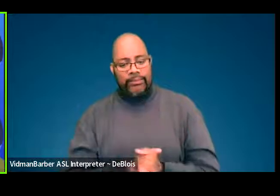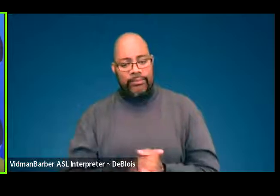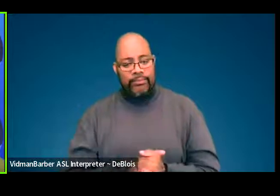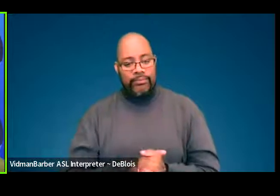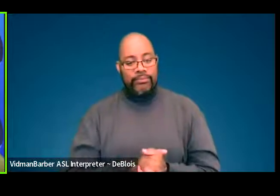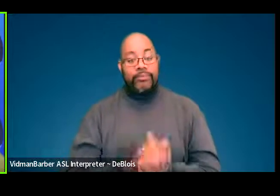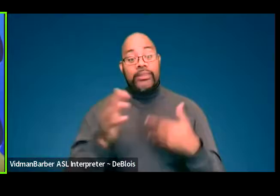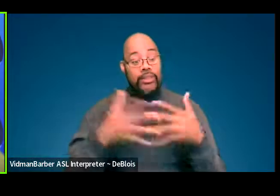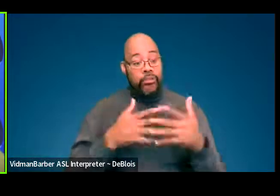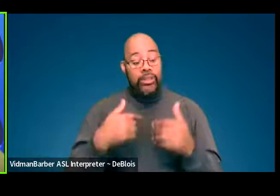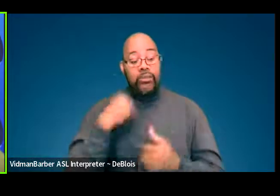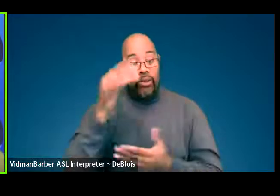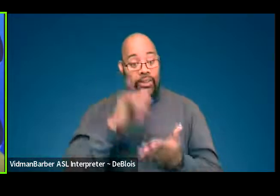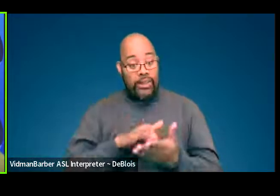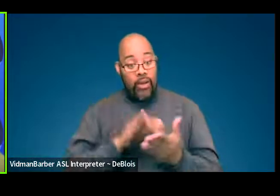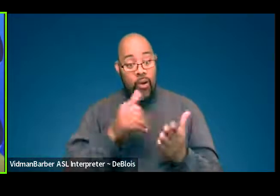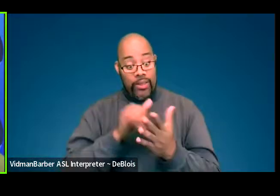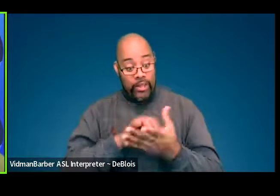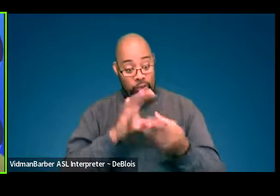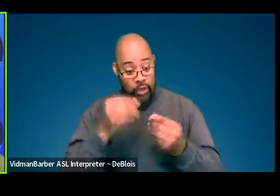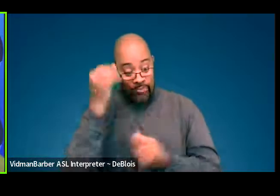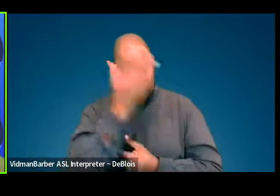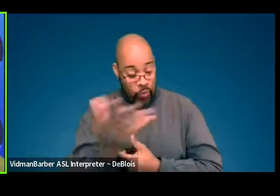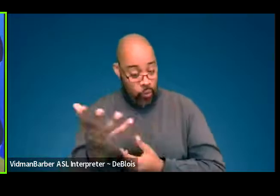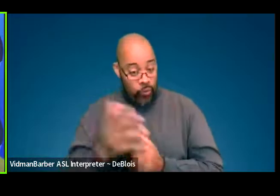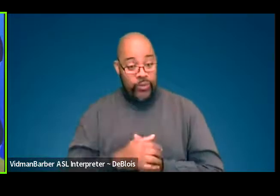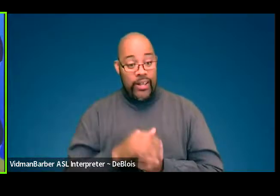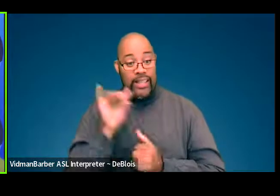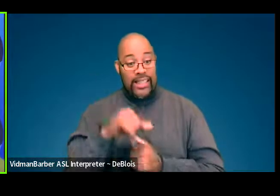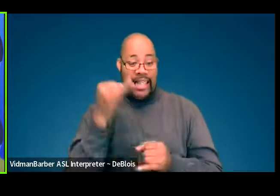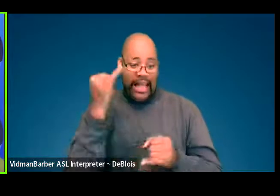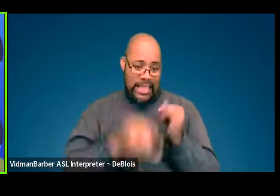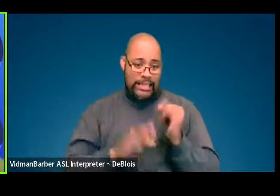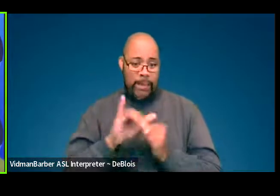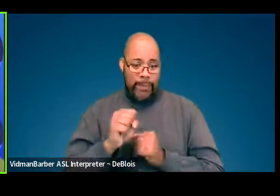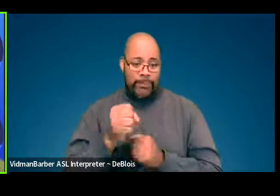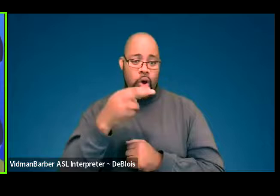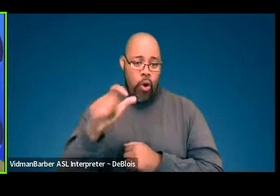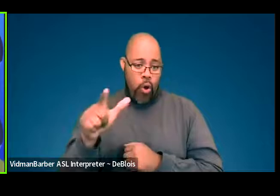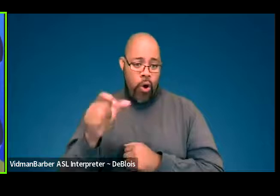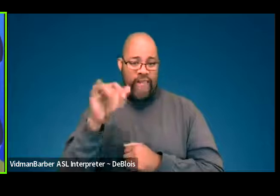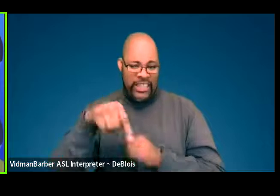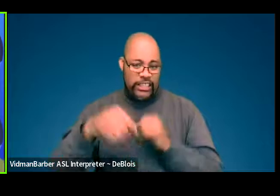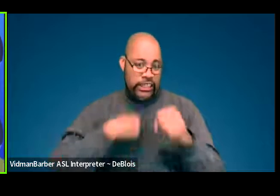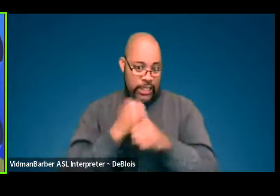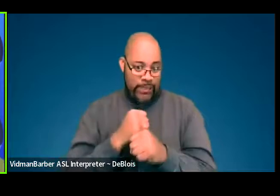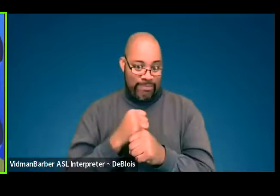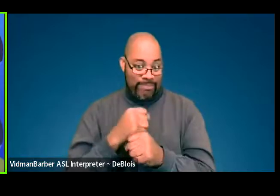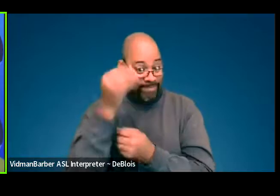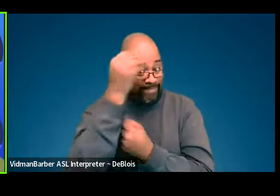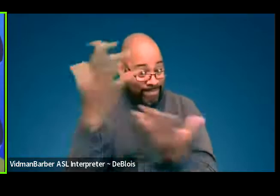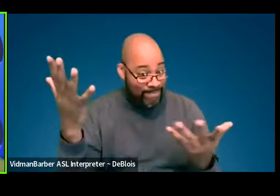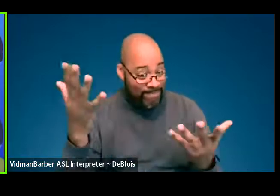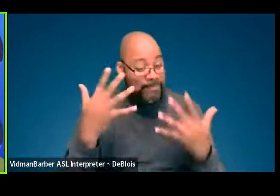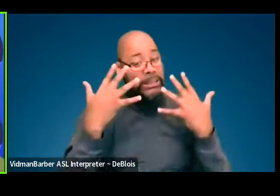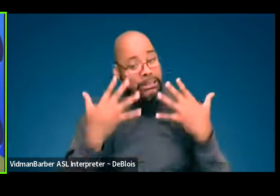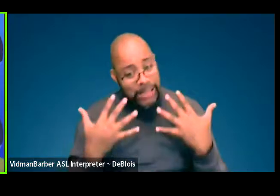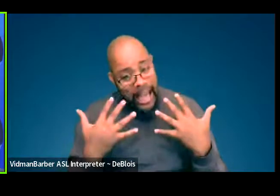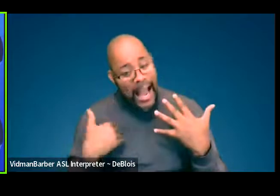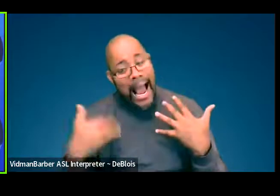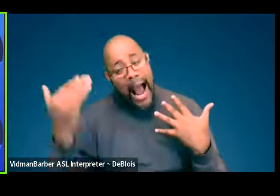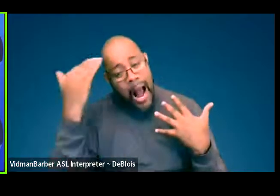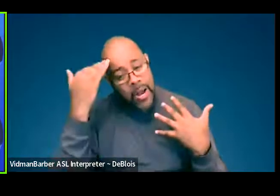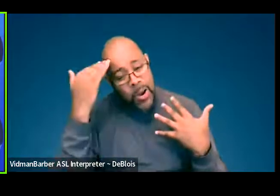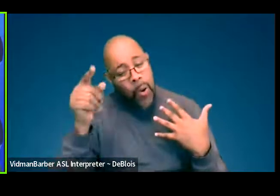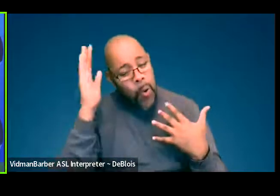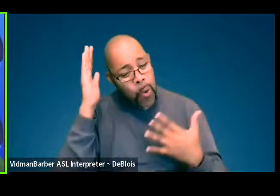But anyway, I told y'all all that story to let y'all know this is the last BIMS Hall of the year. Sad. I know y'all